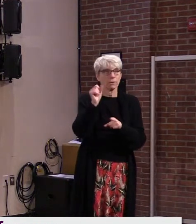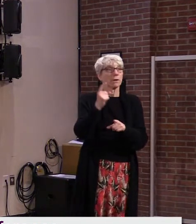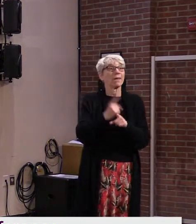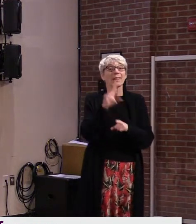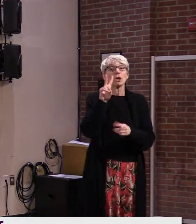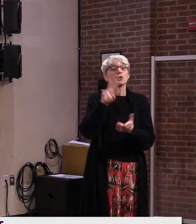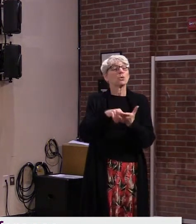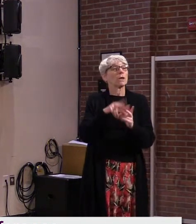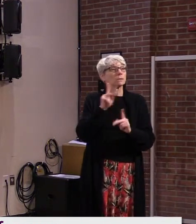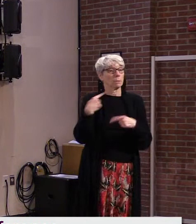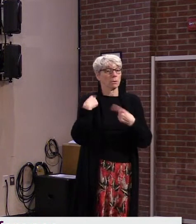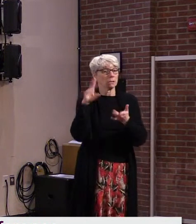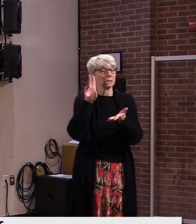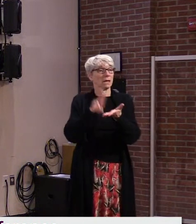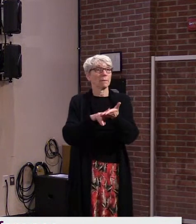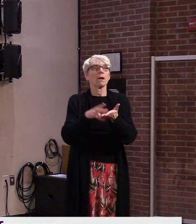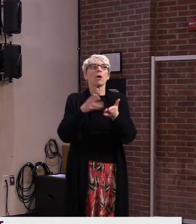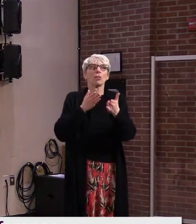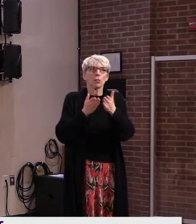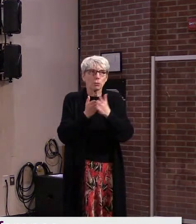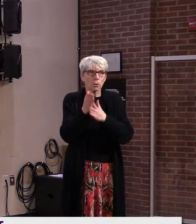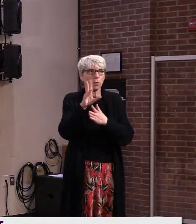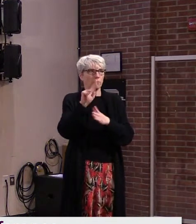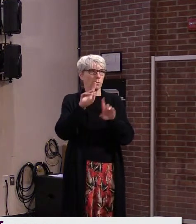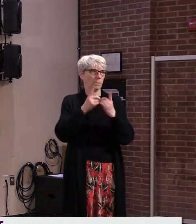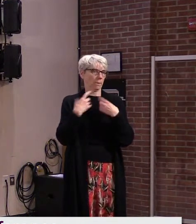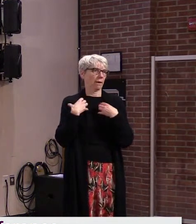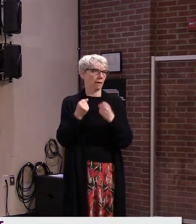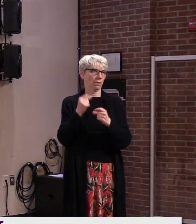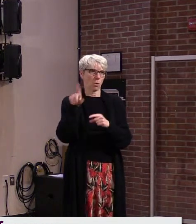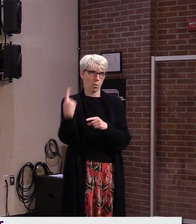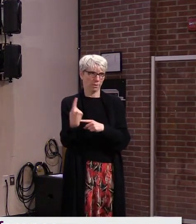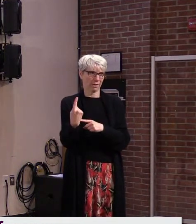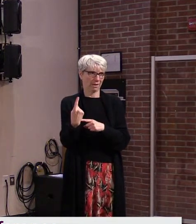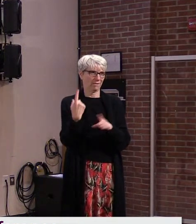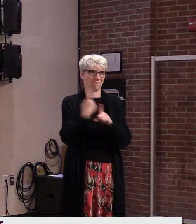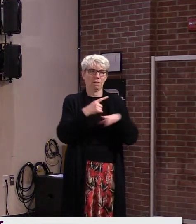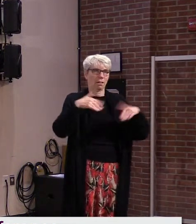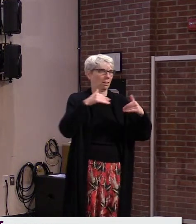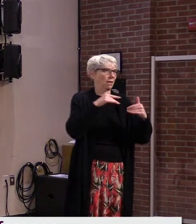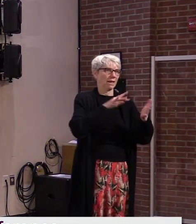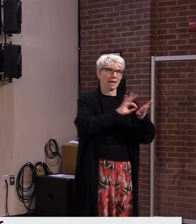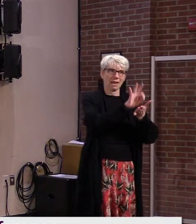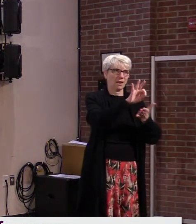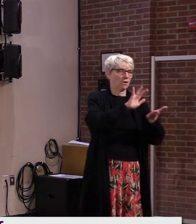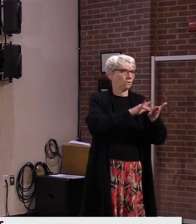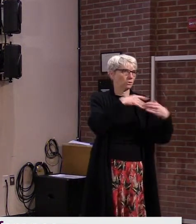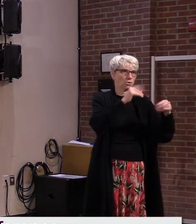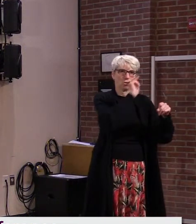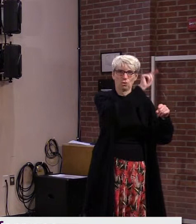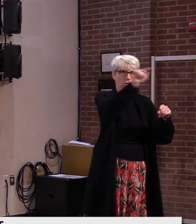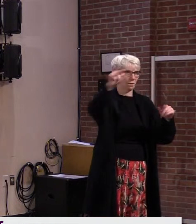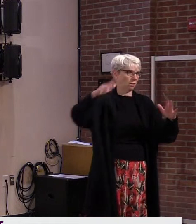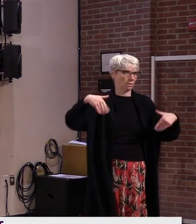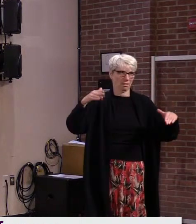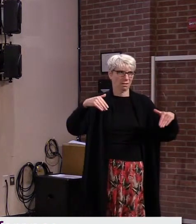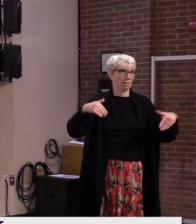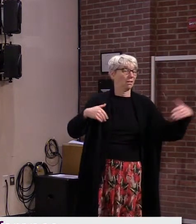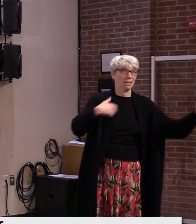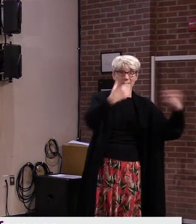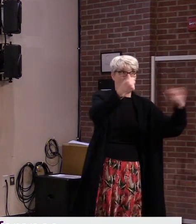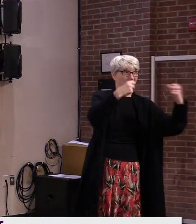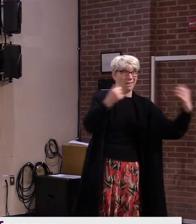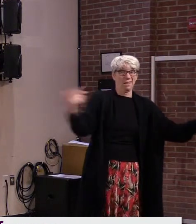number does not include the pharmacies. We will include the pharmacy number as soon as we have